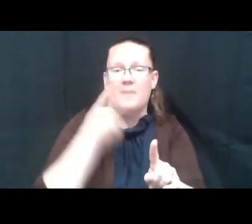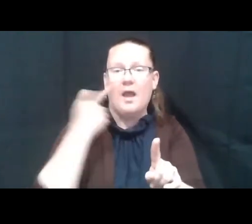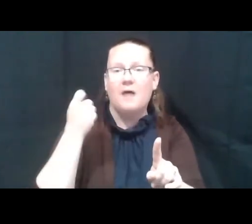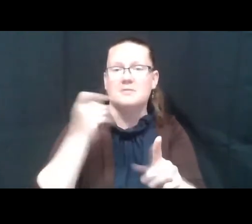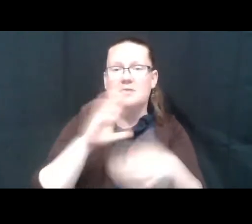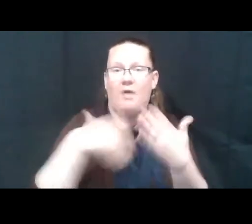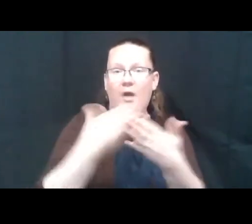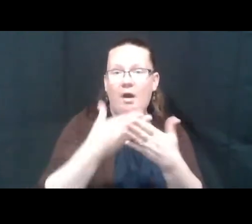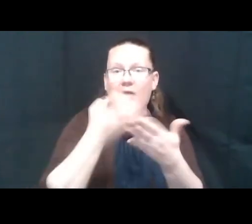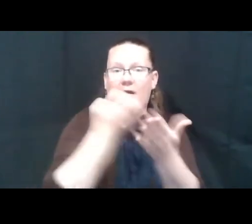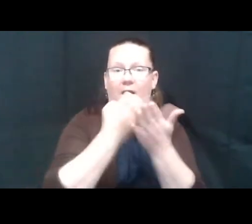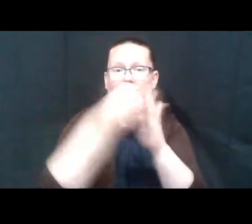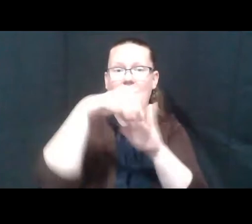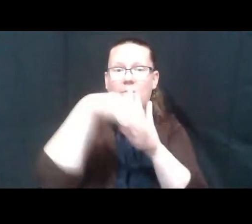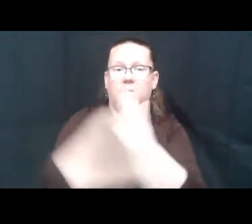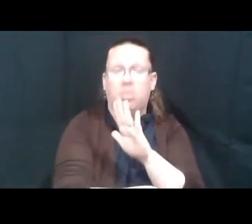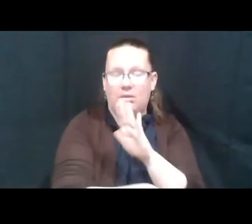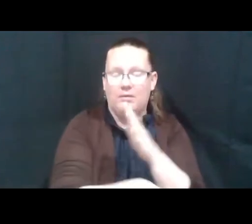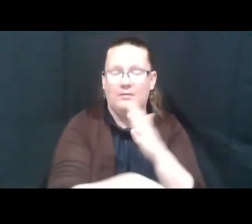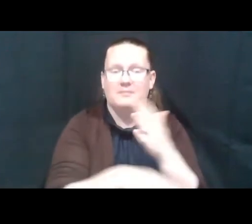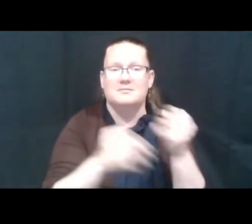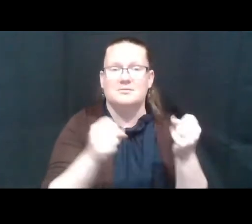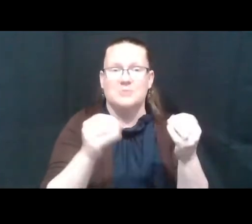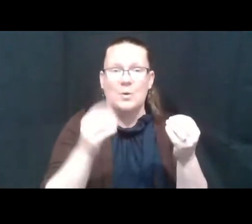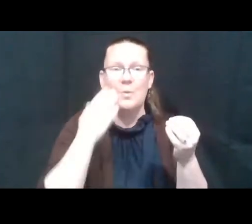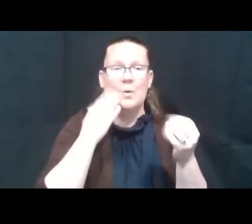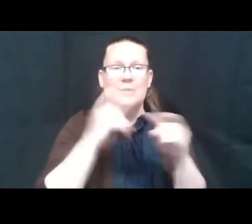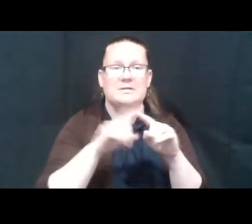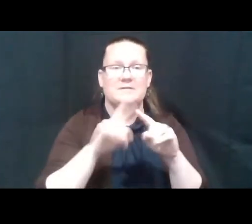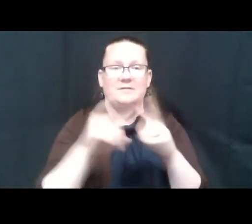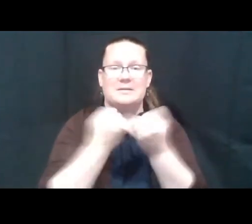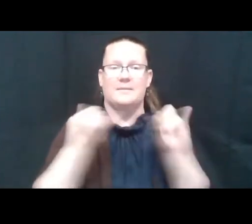which many of these folks kind of cobble together all these independent opportunities